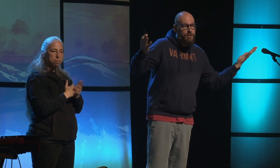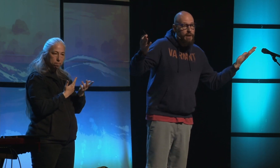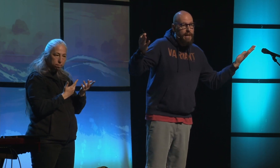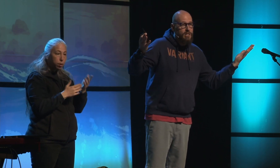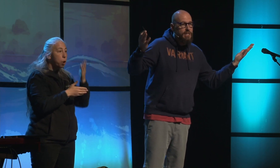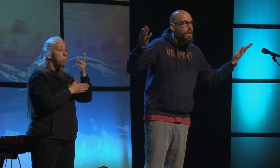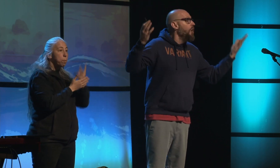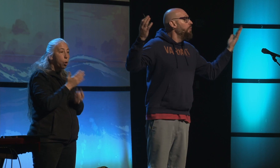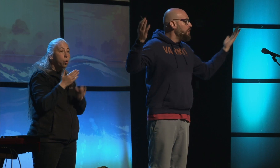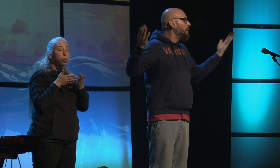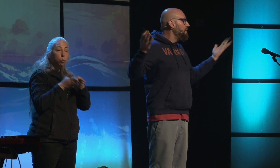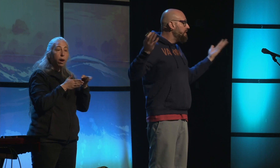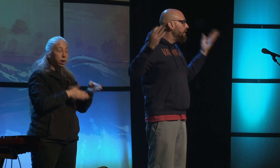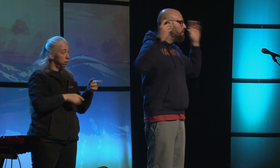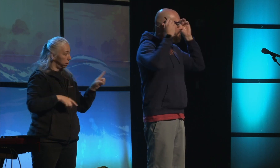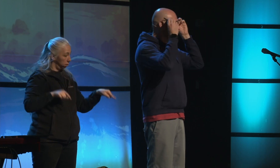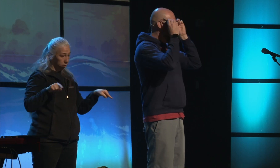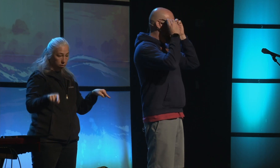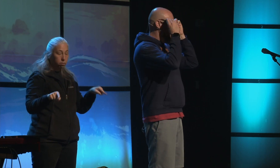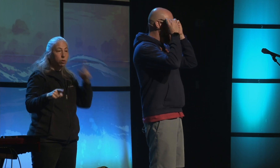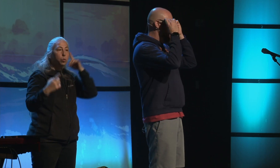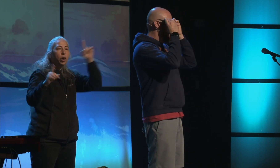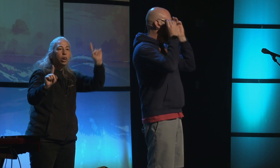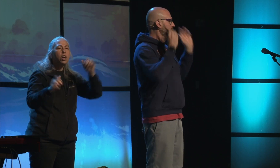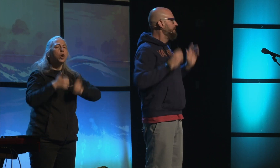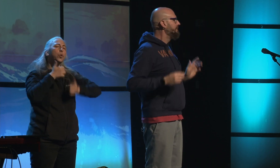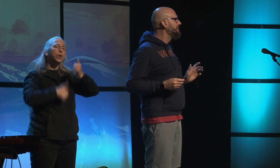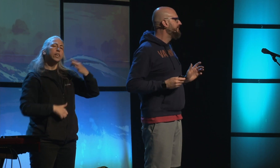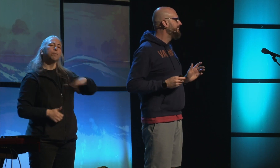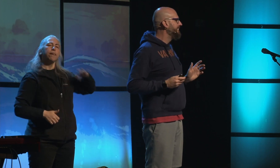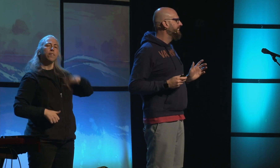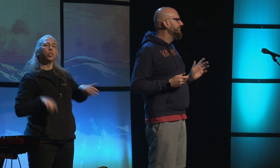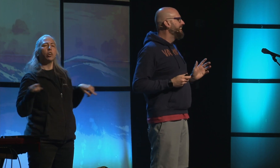are coping strategies. Which one do you think would be more helpful in that moment?